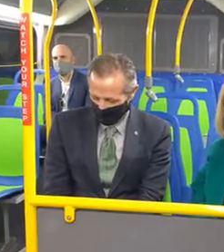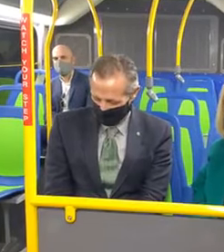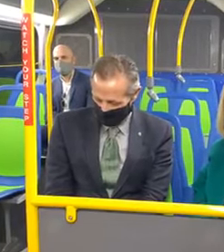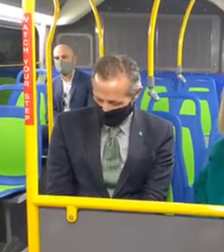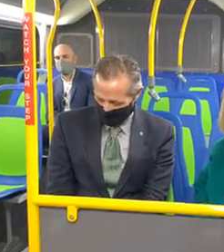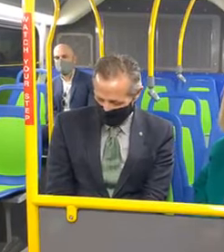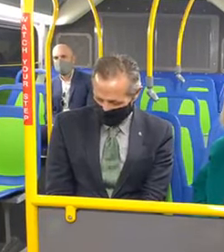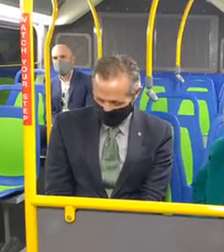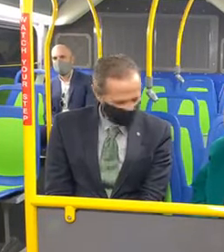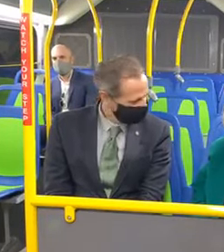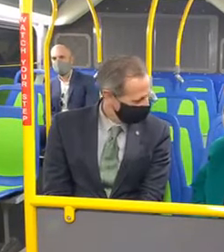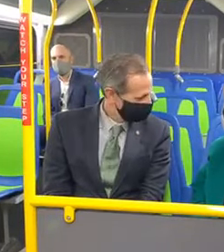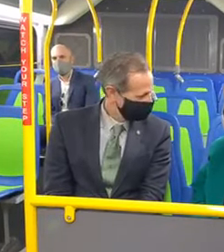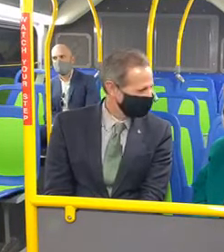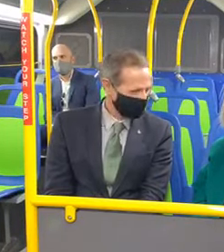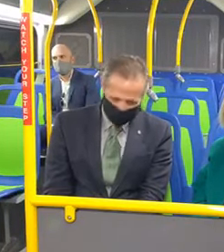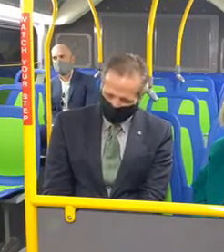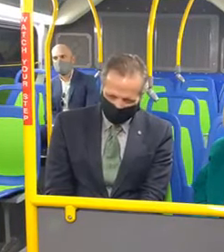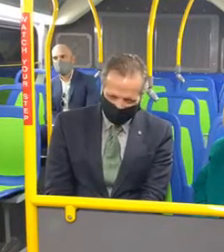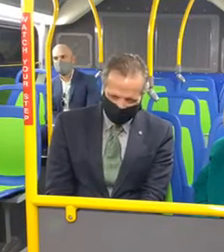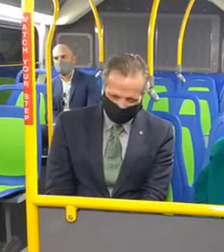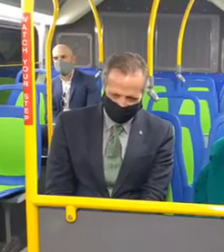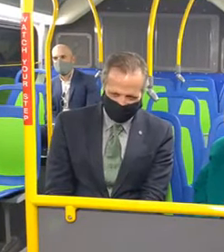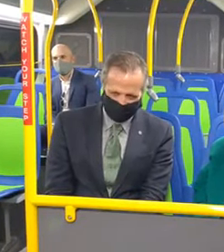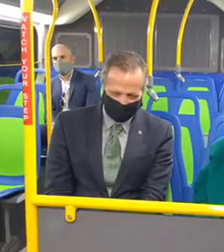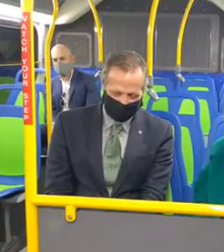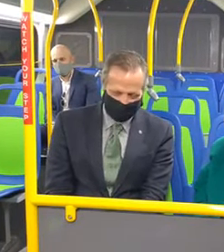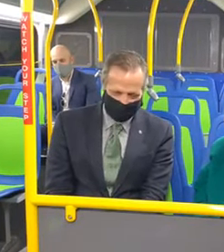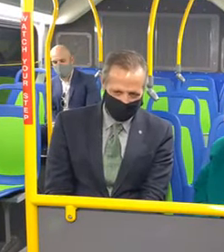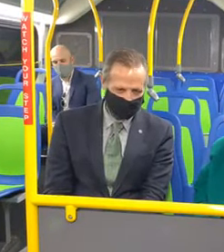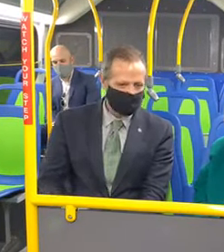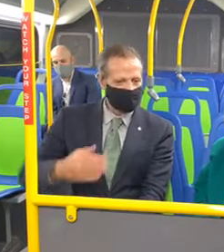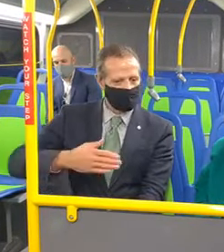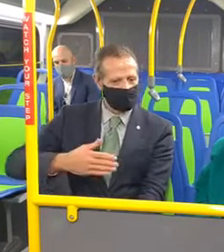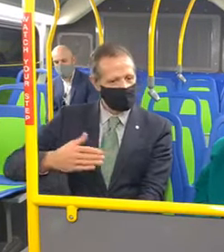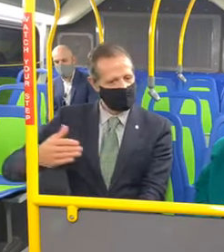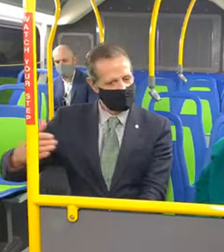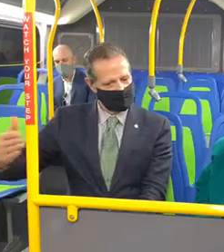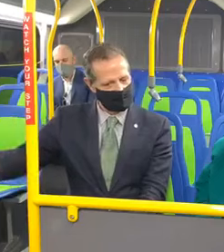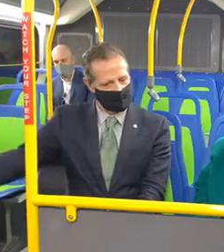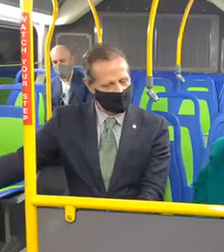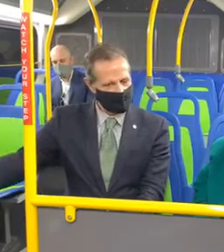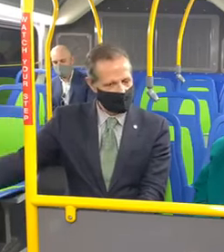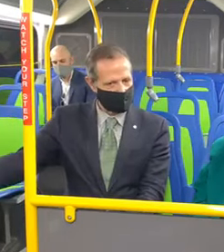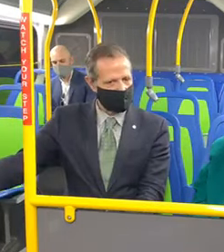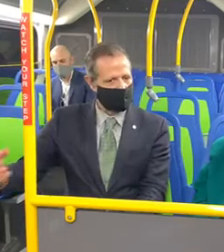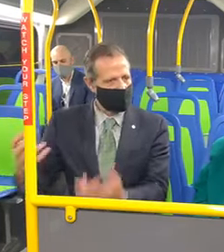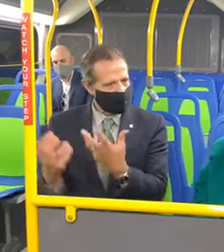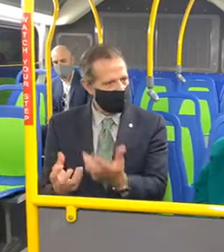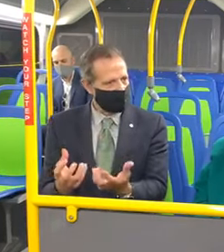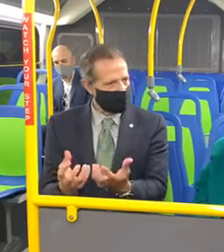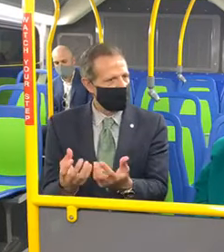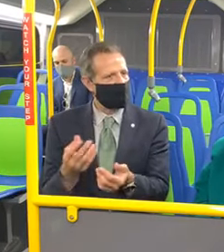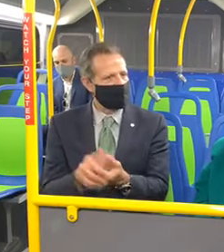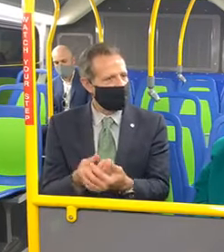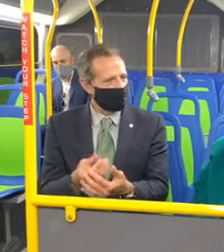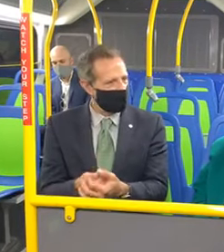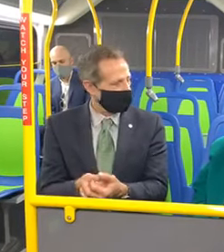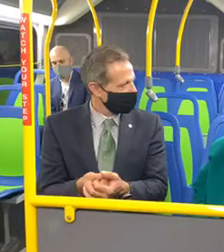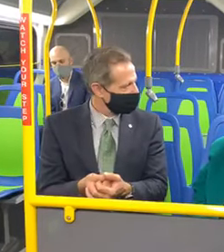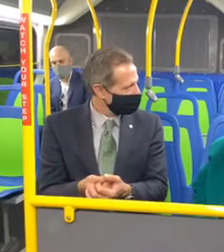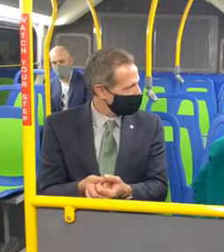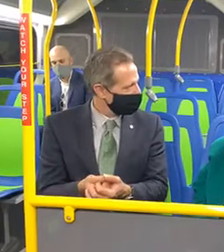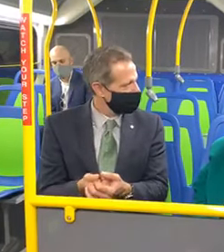CPA. So. A lot of dough, It's a lot, yes. yes. But it's really over the life cycle, and we do want to see how